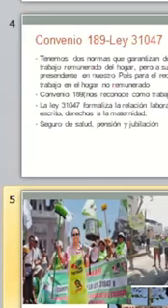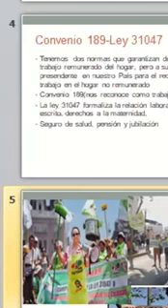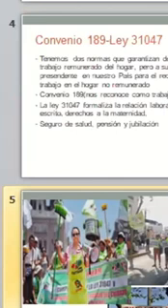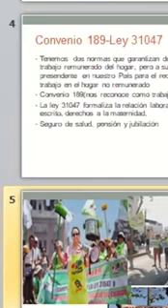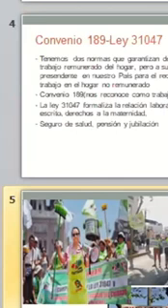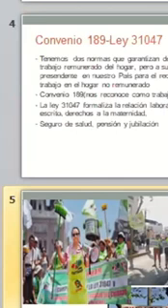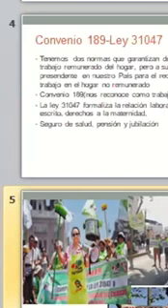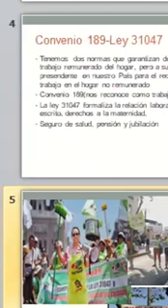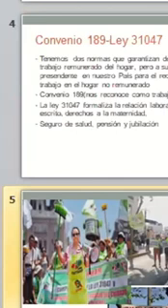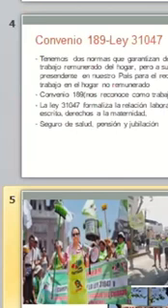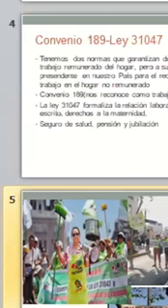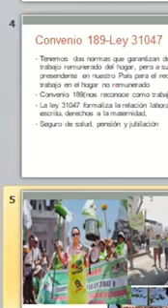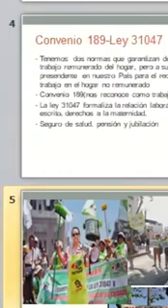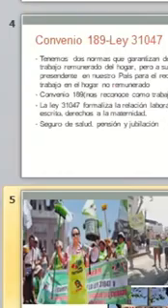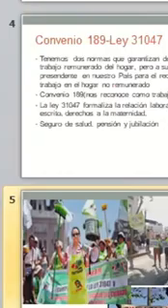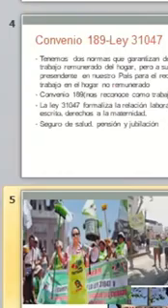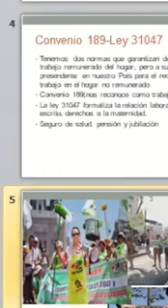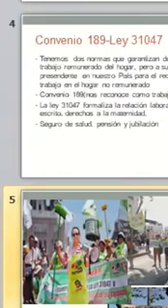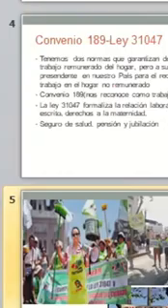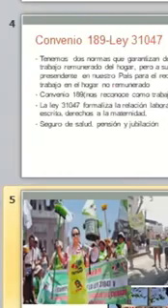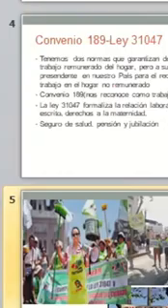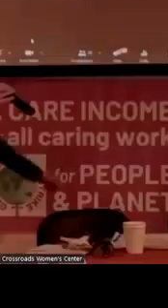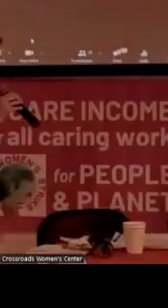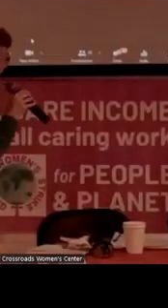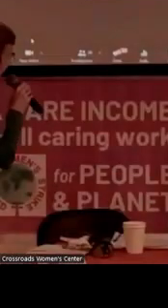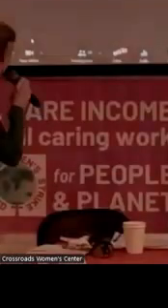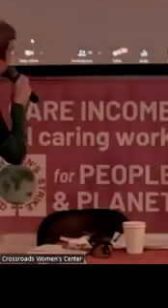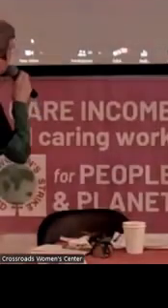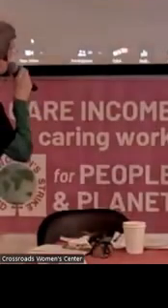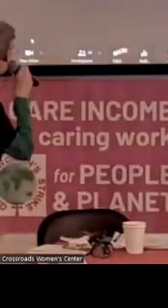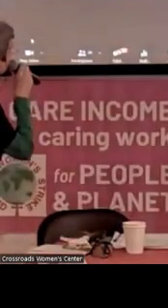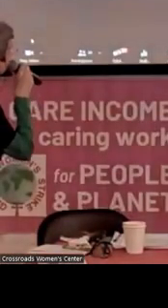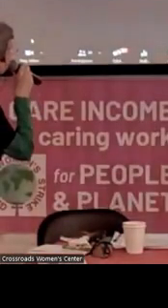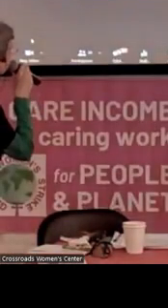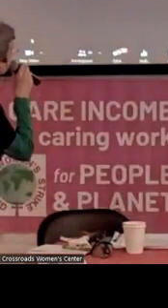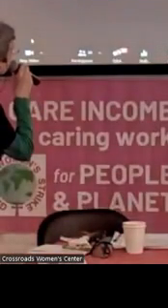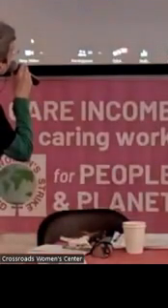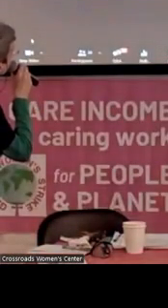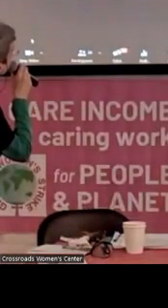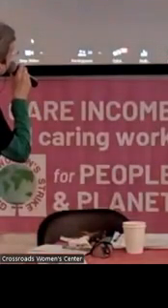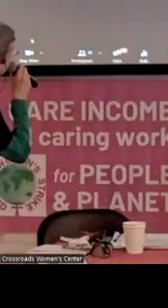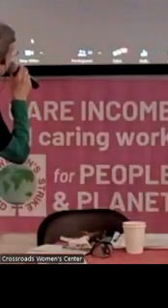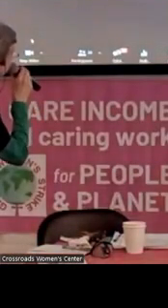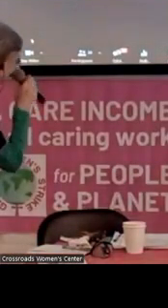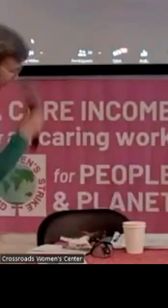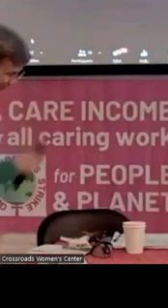Okay. Gracias, gracias. Without struggle, there are no victories. Muchas gracias, me he